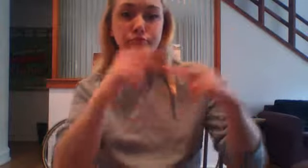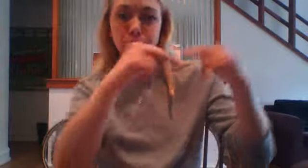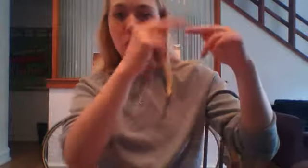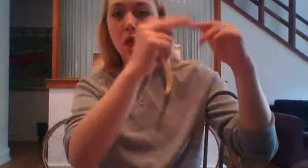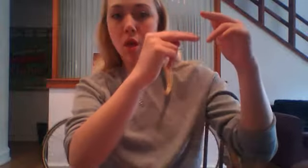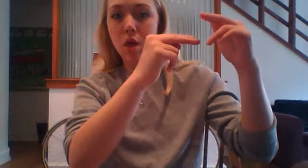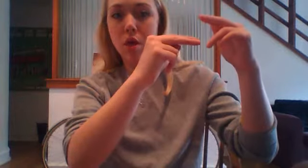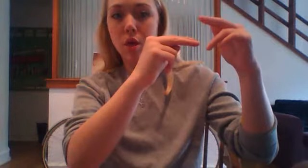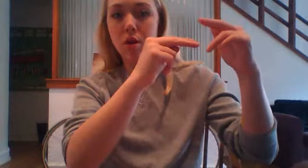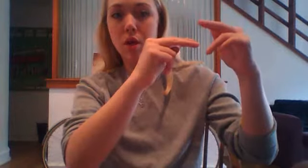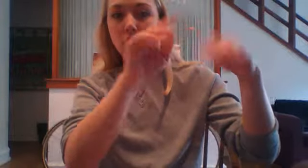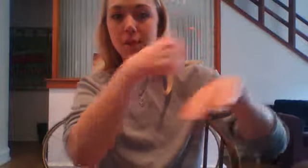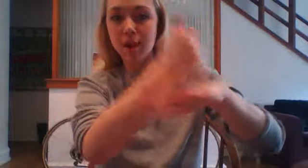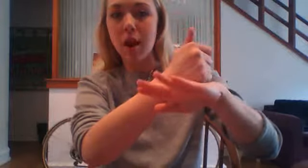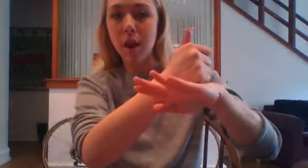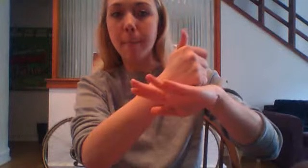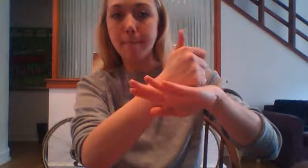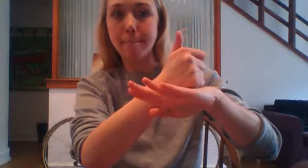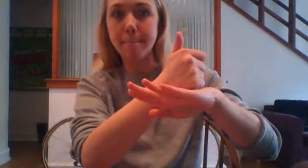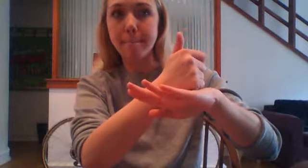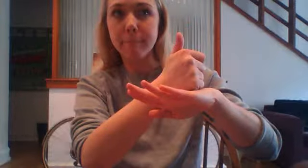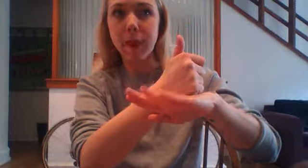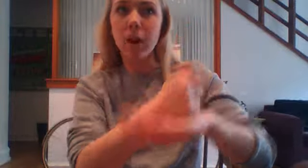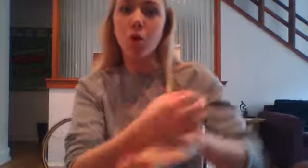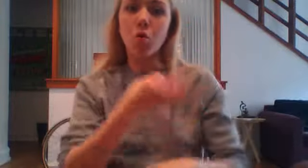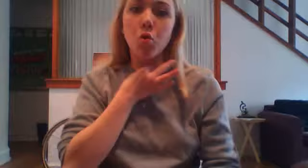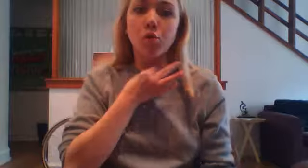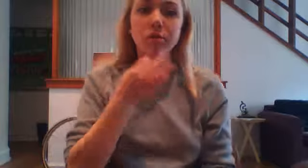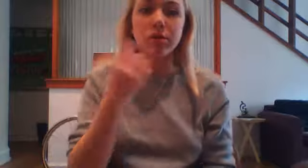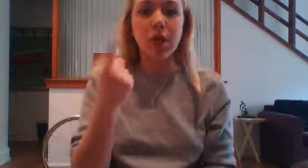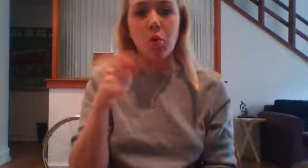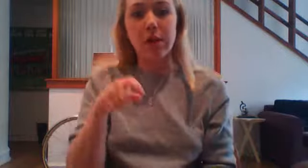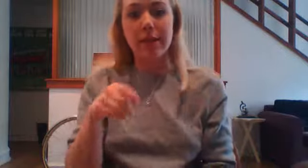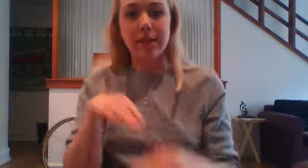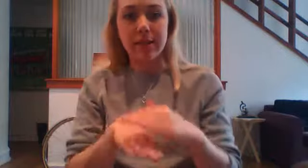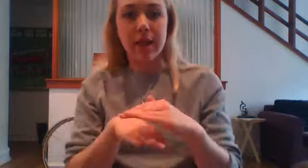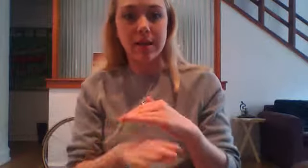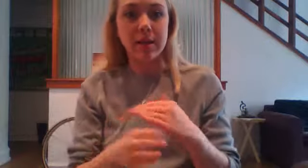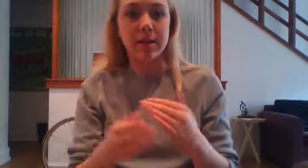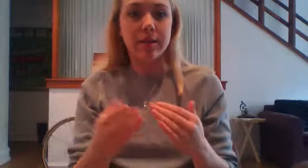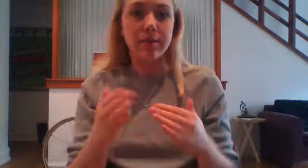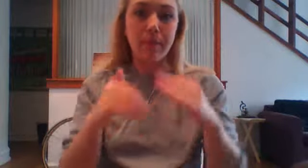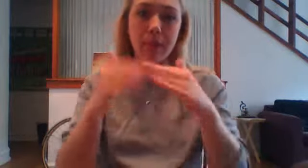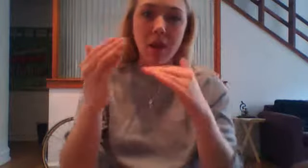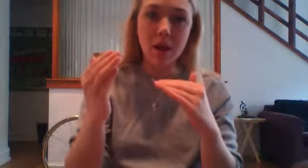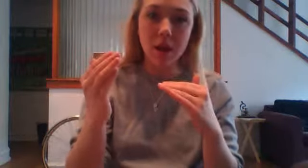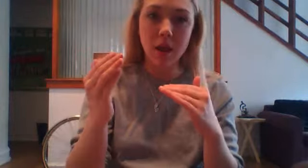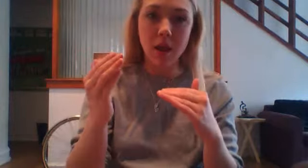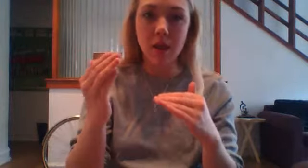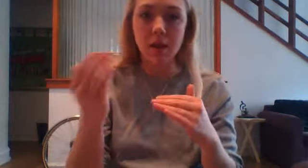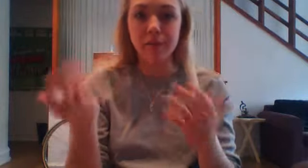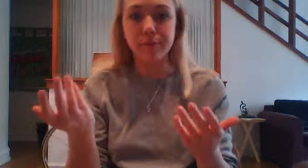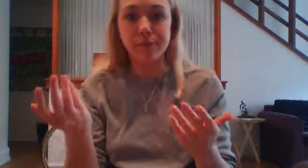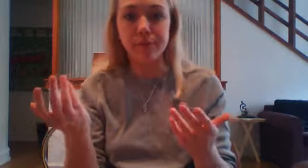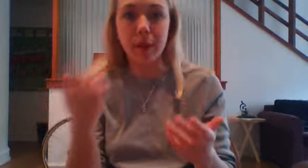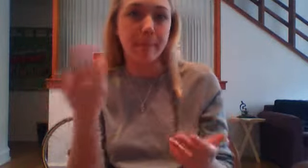to come into this building. So they built it, and it's perfectly functional. It's not practical, it's not elegant. I wouldn't